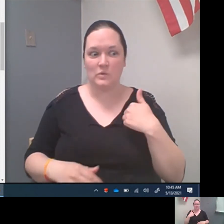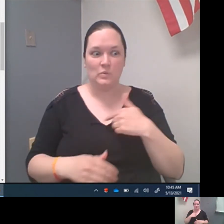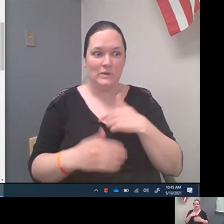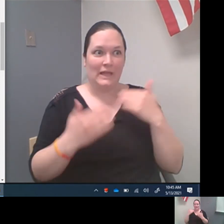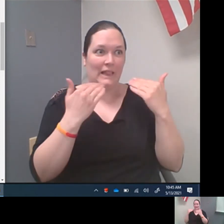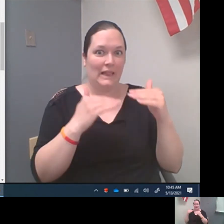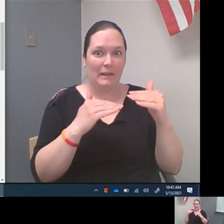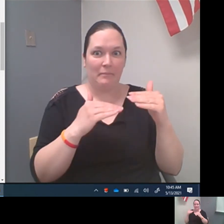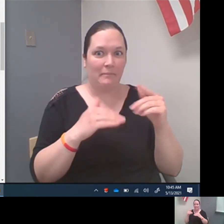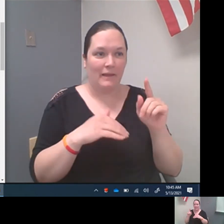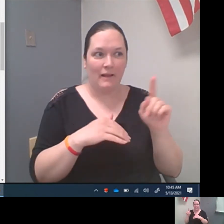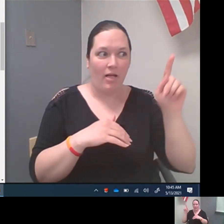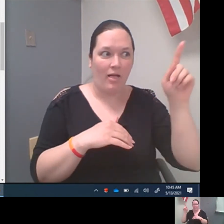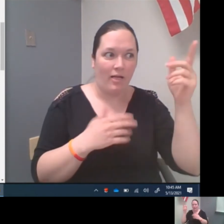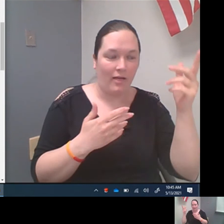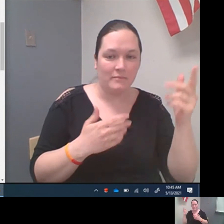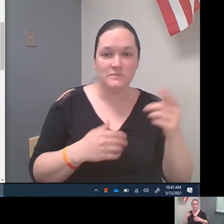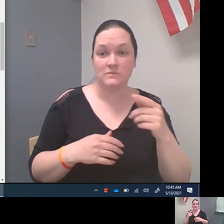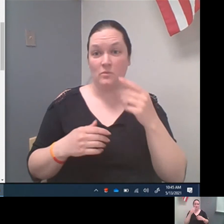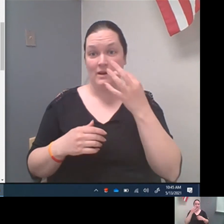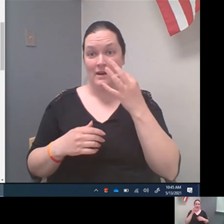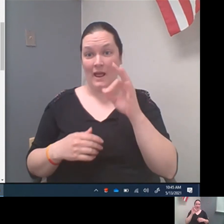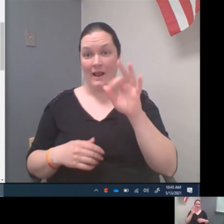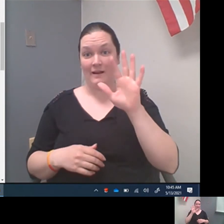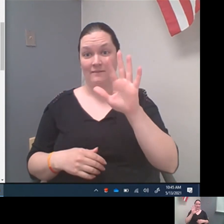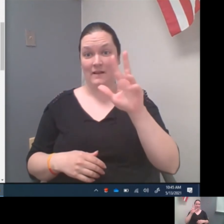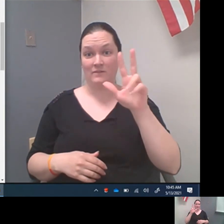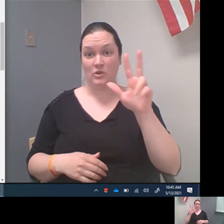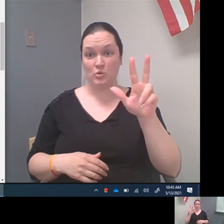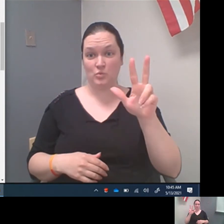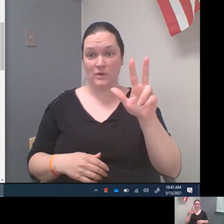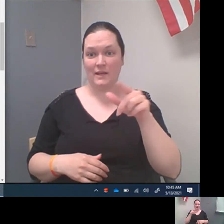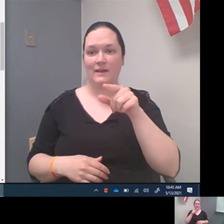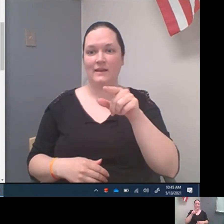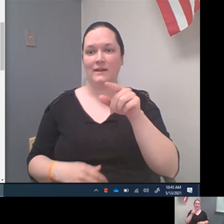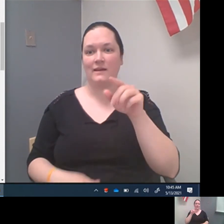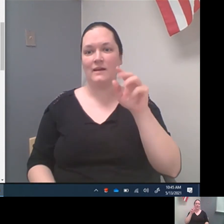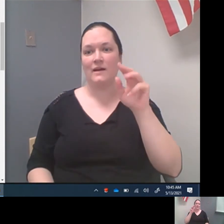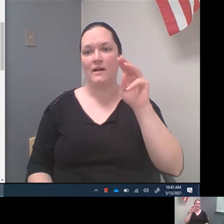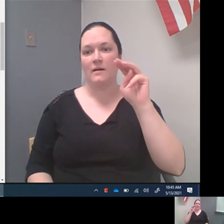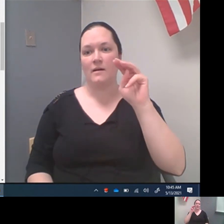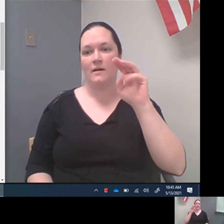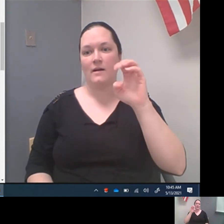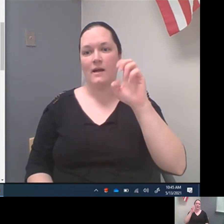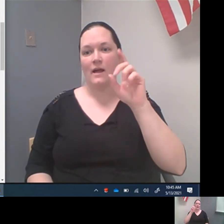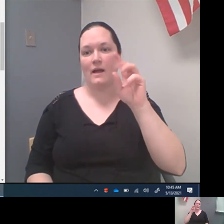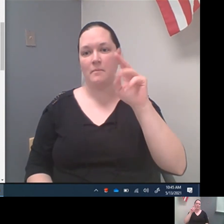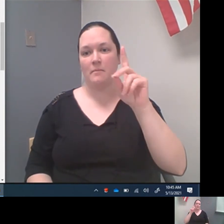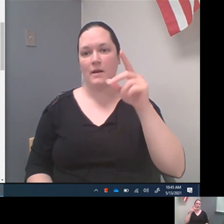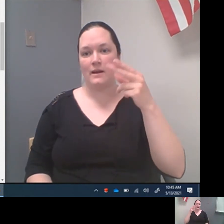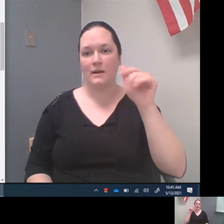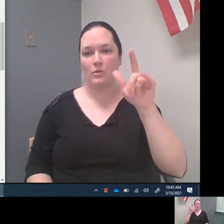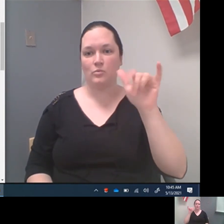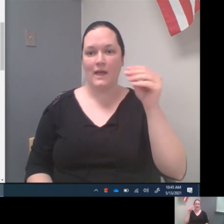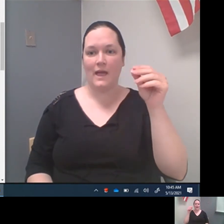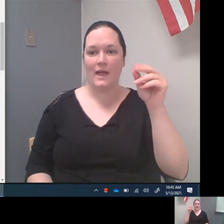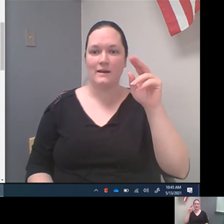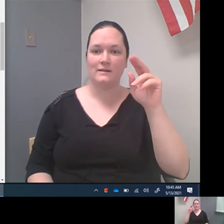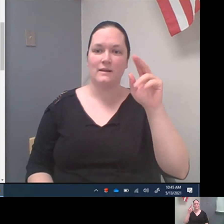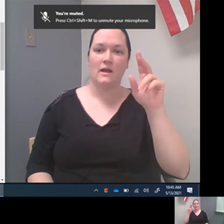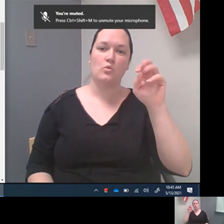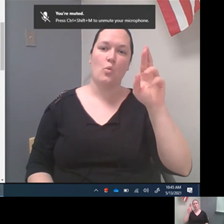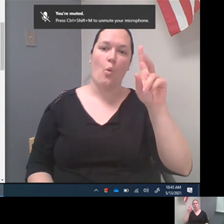wasn't until 1953 that Sir Edmund Hillary and Tenzing Norgay finally climbed Mount Everest for the first